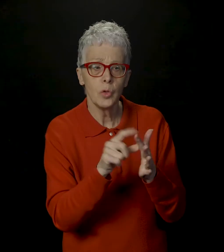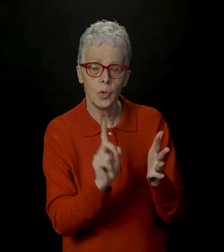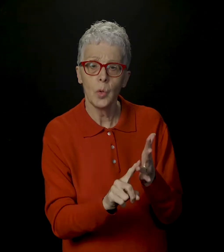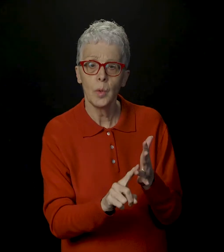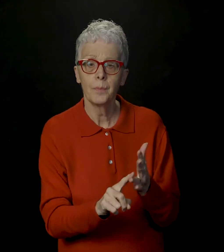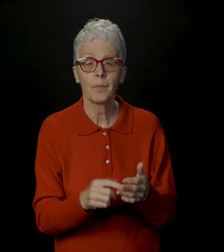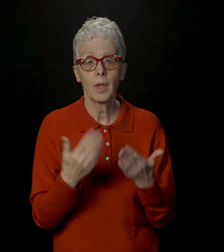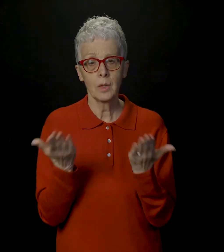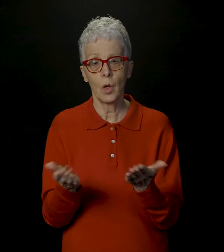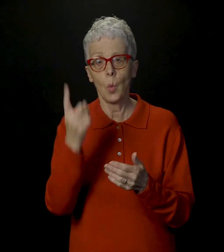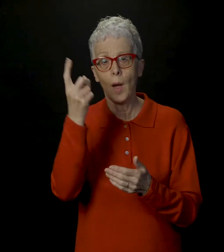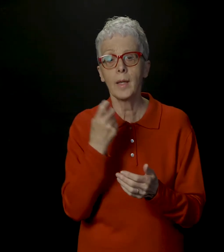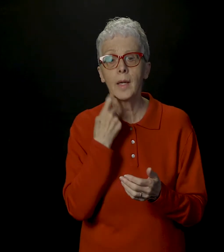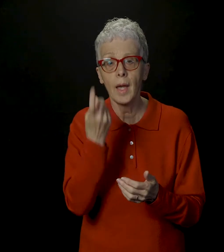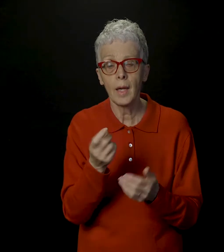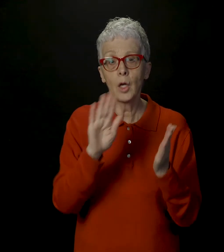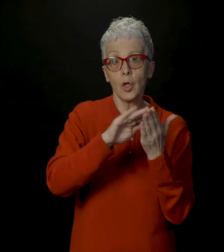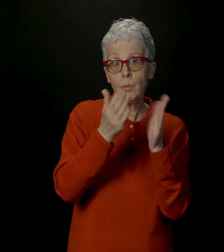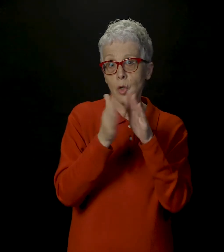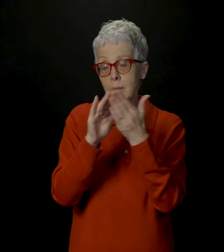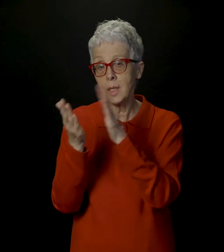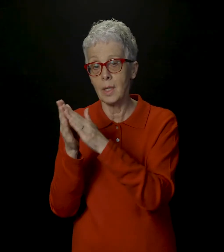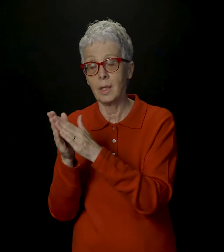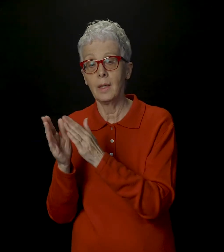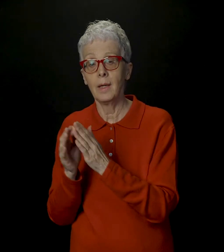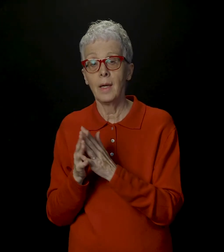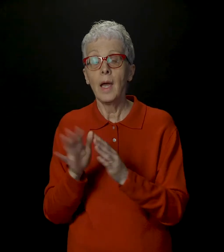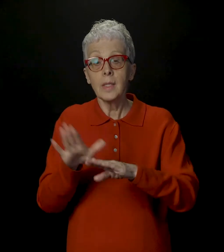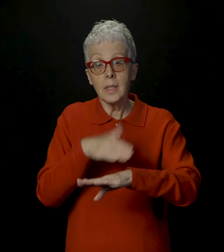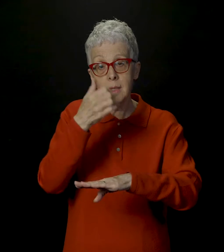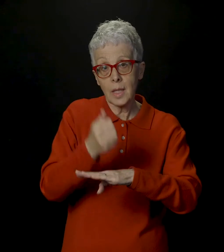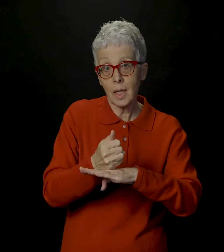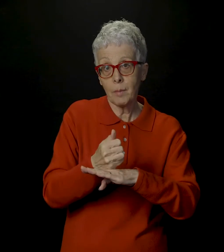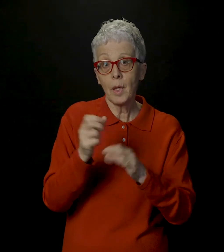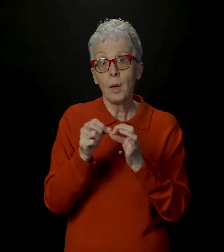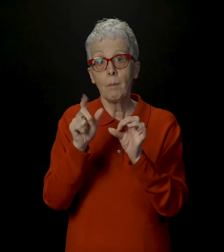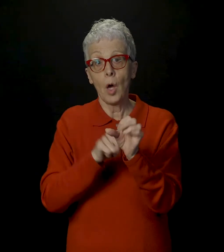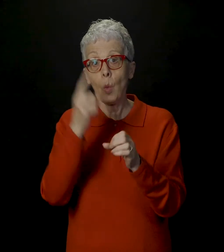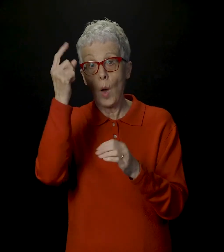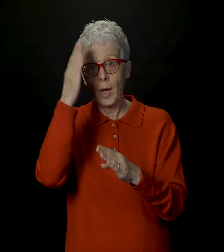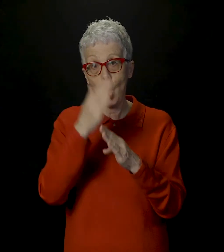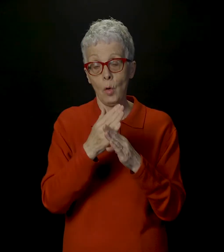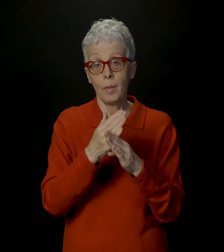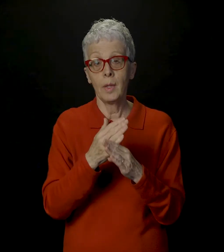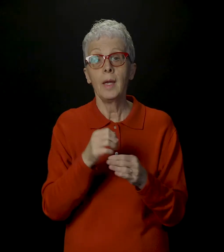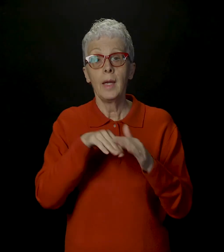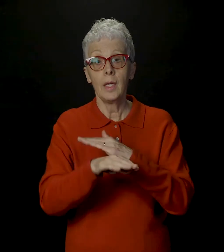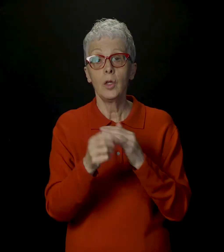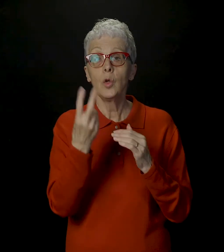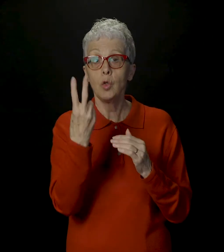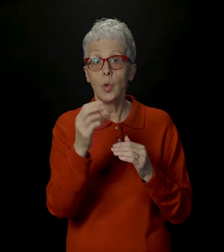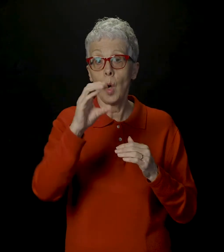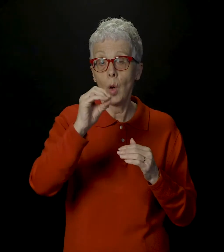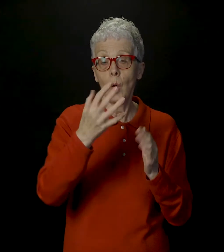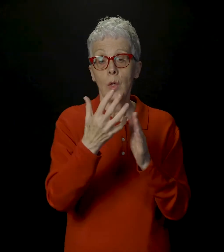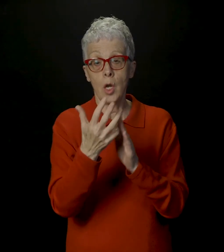you do? Okay, so One Care is a community hub And One Care was actually established By One Hope back in 2009 So our